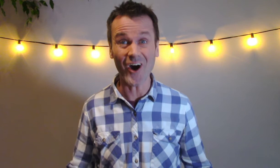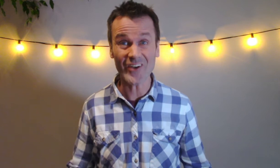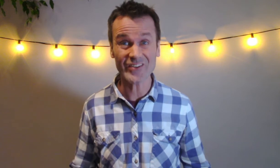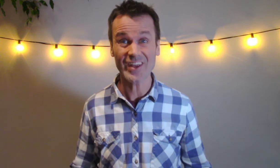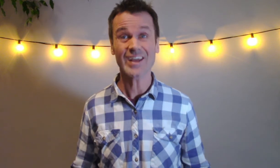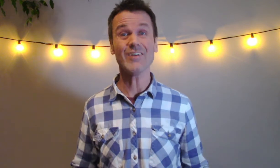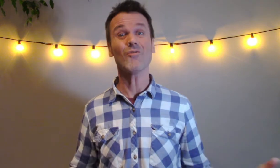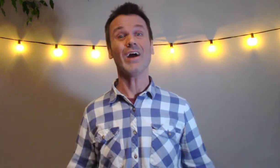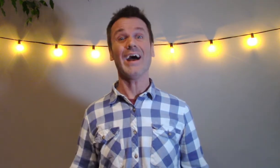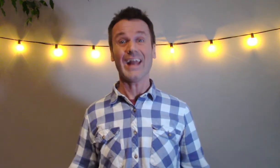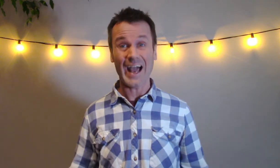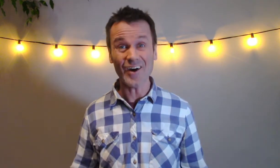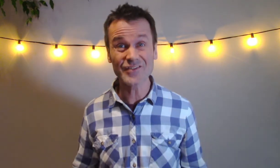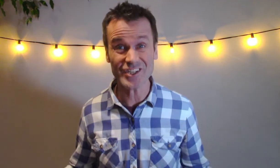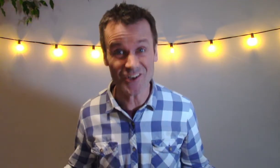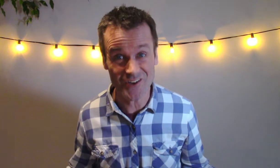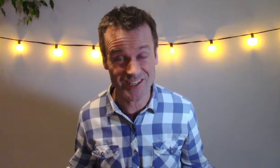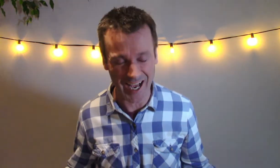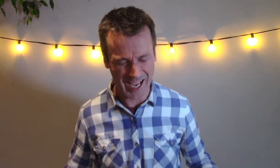Because it ran out of juice.